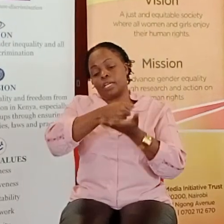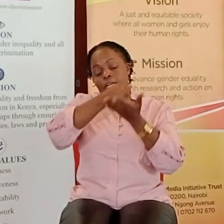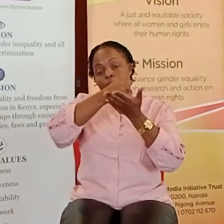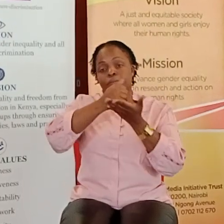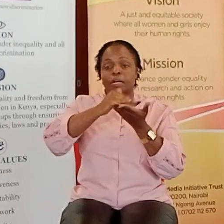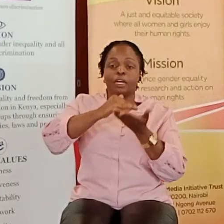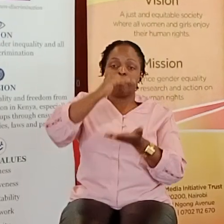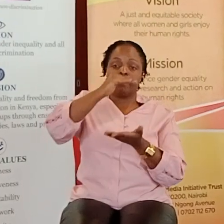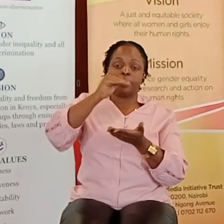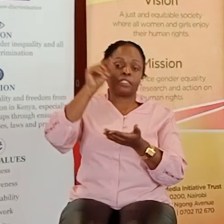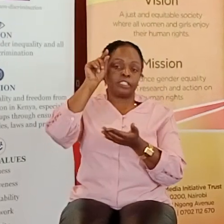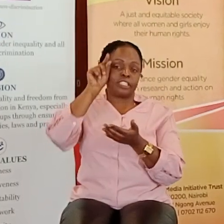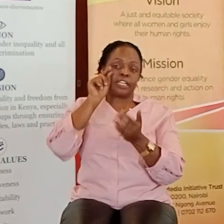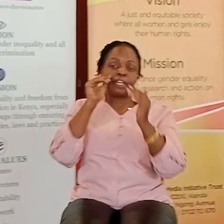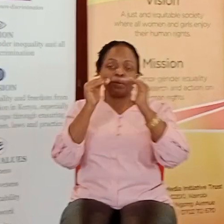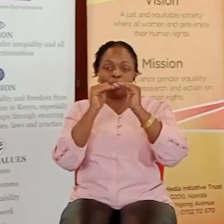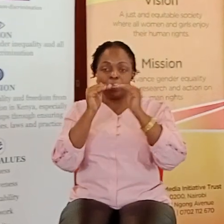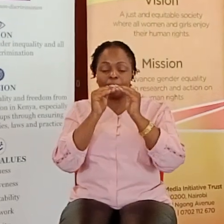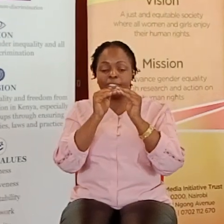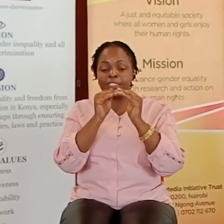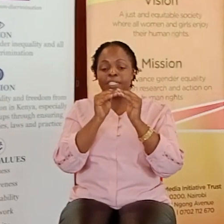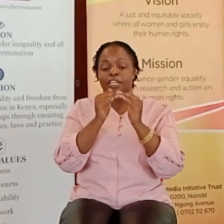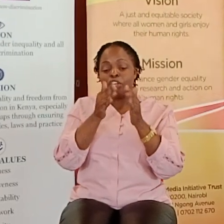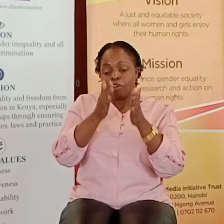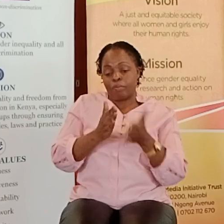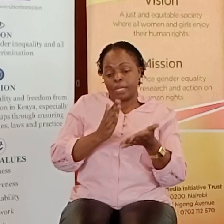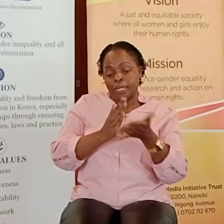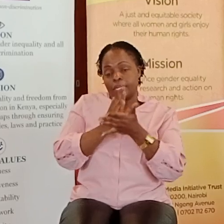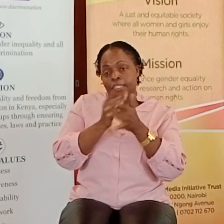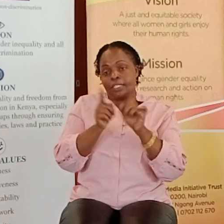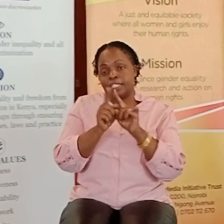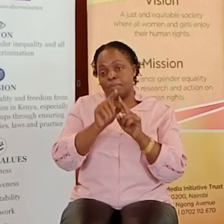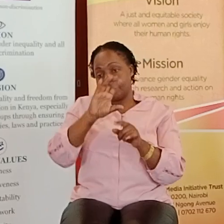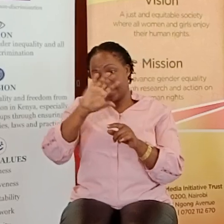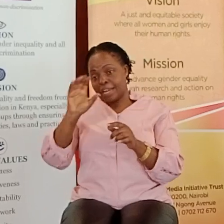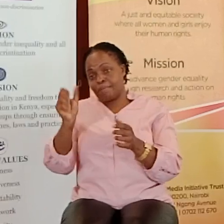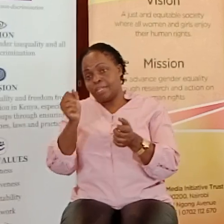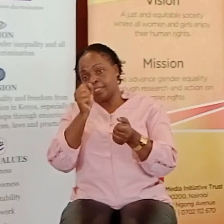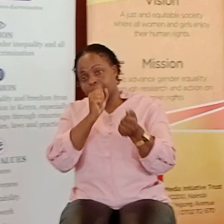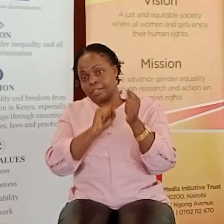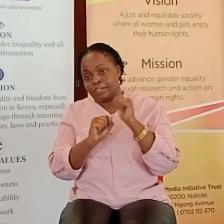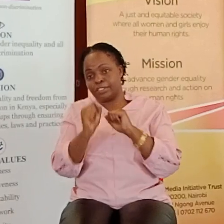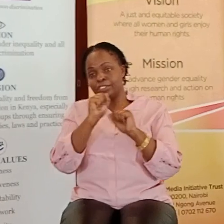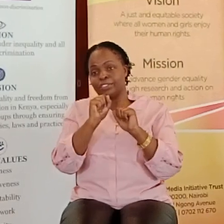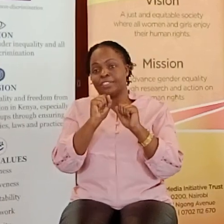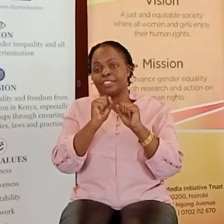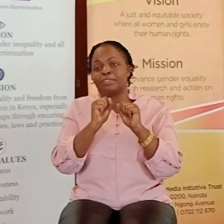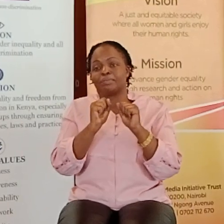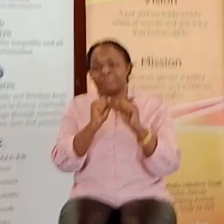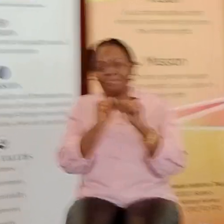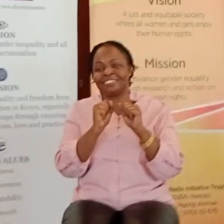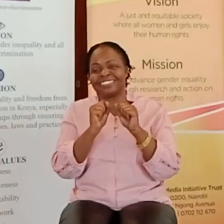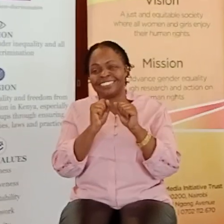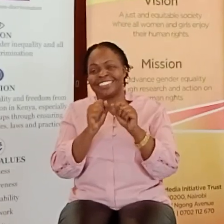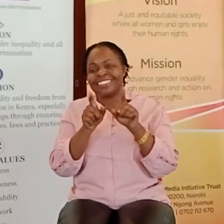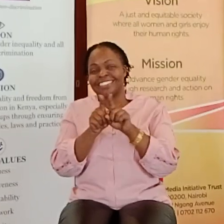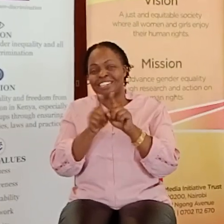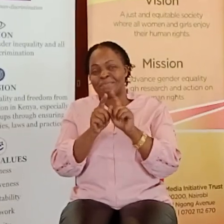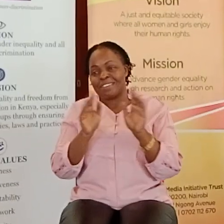equality, human rights, and climate justice. And also we are encouraging and we also